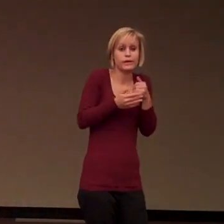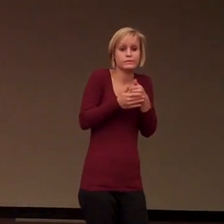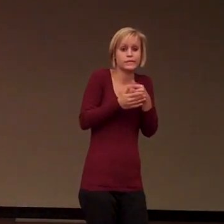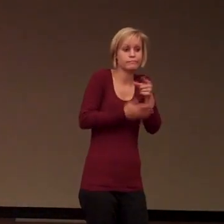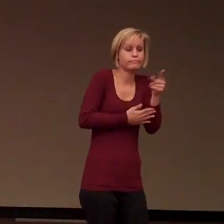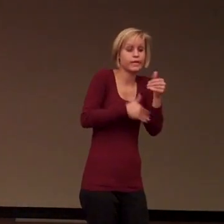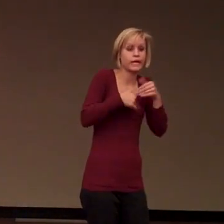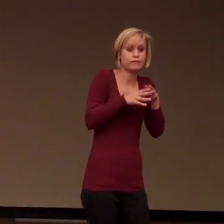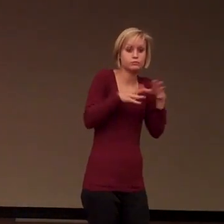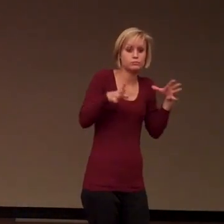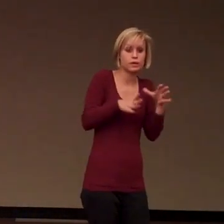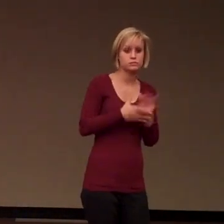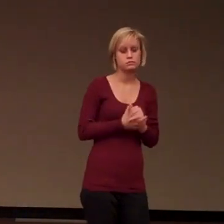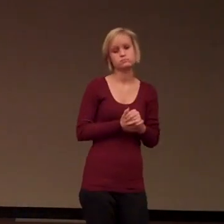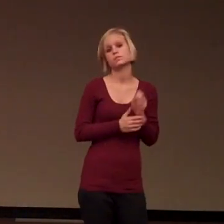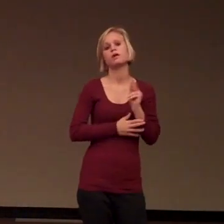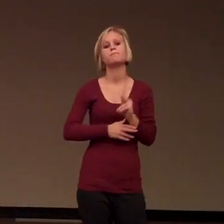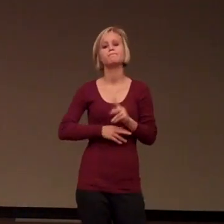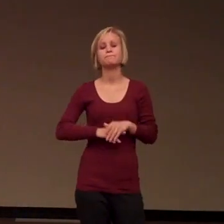Okay?